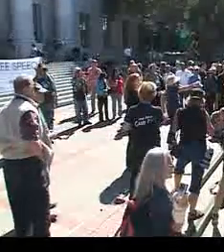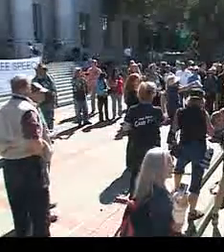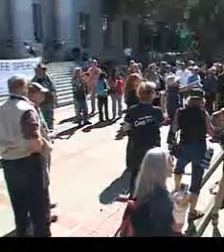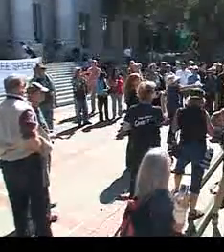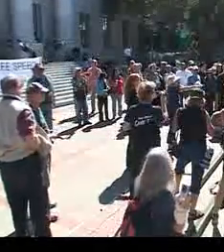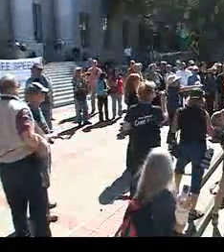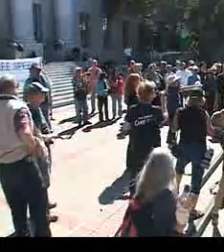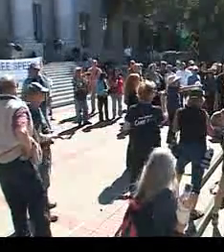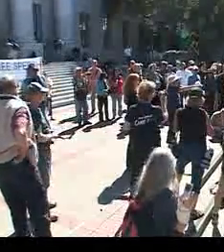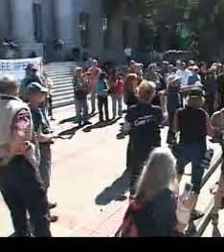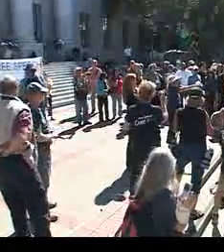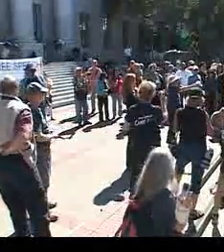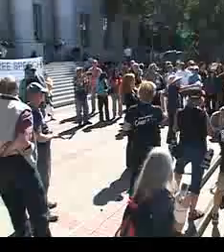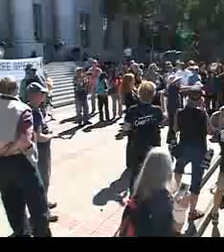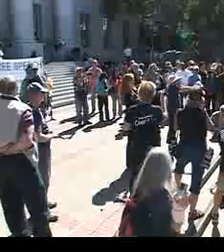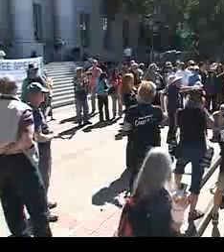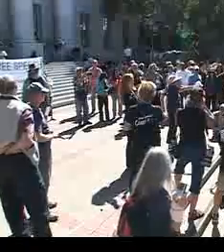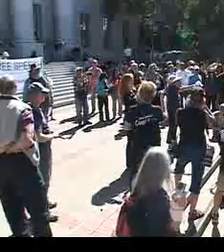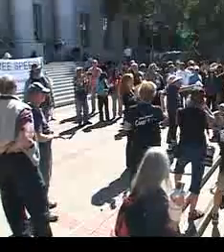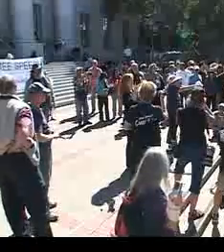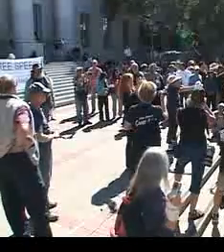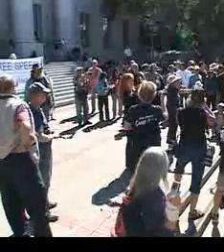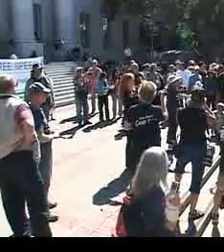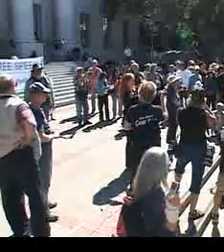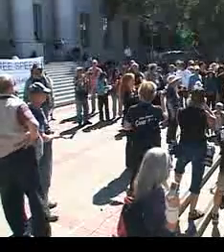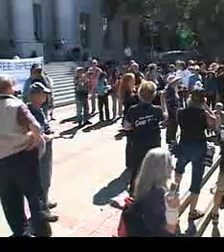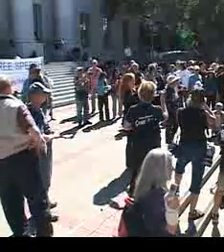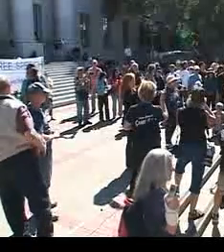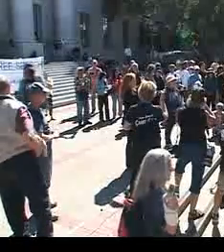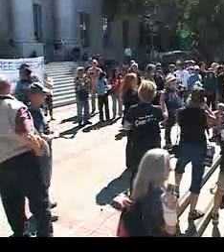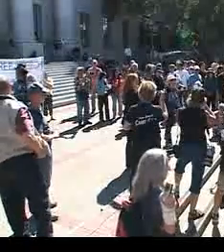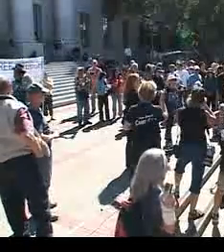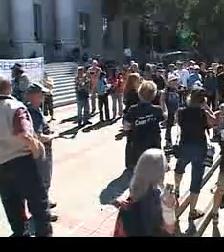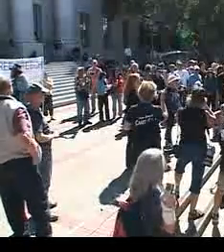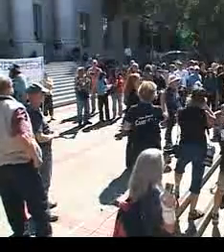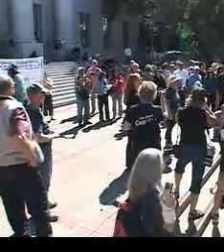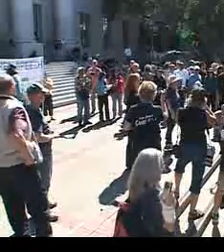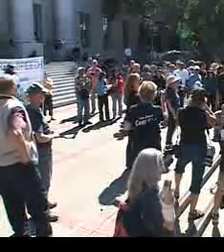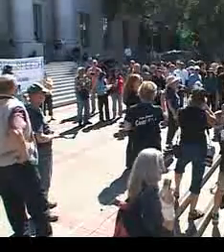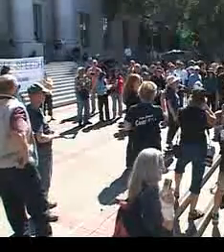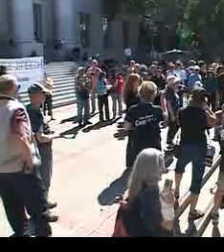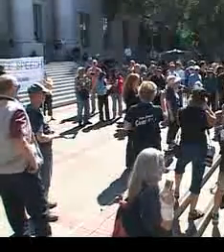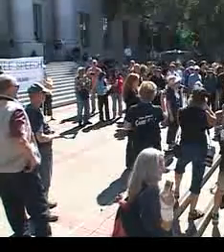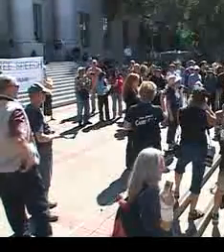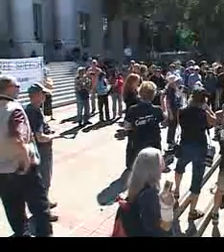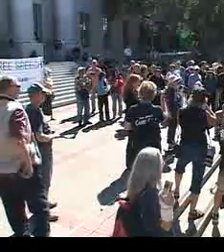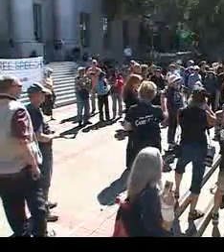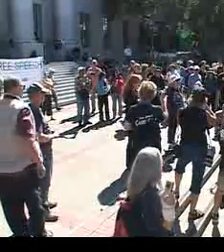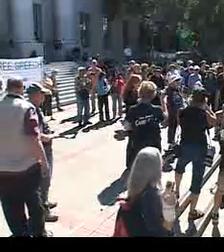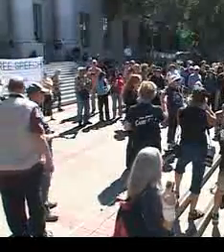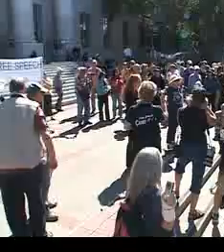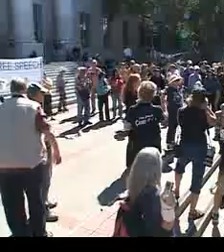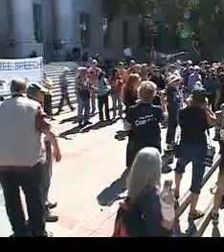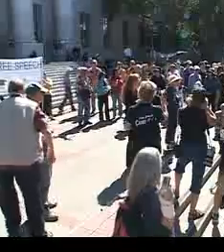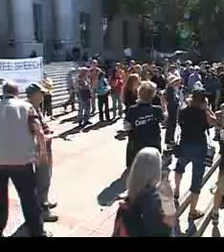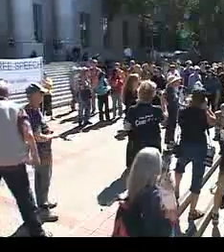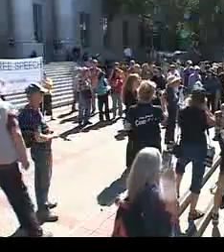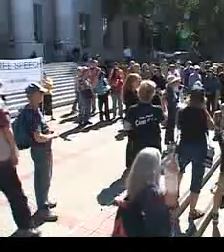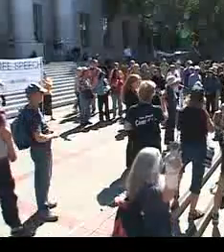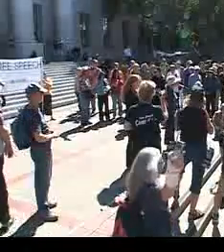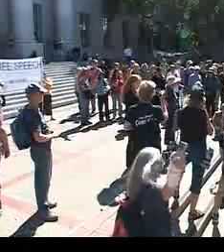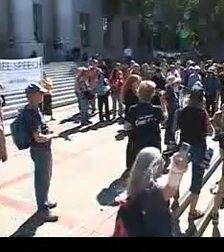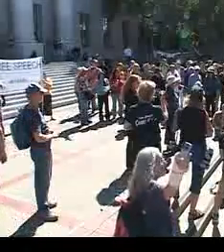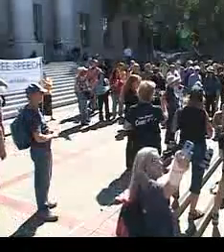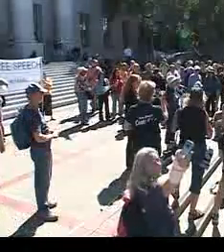a police car in the middle of this plaza. And in that police car, there was sitting a